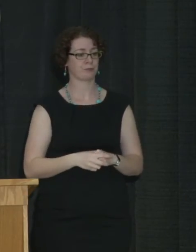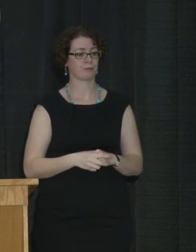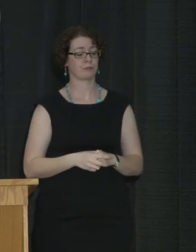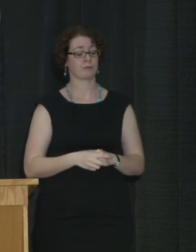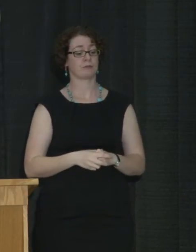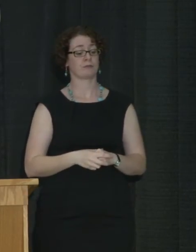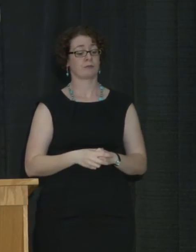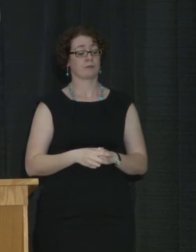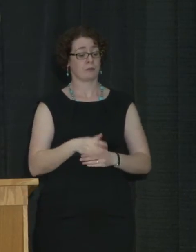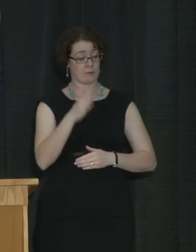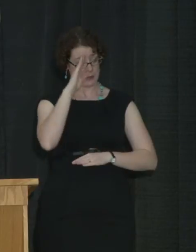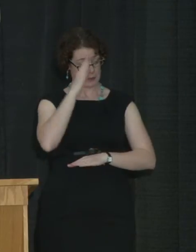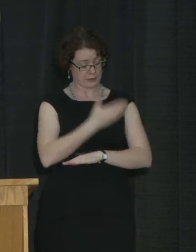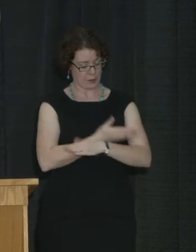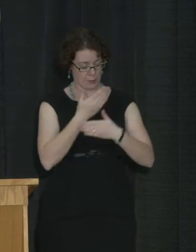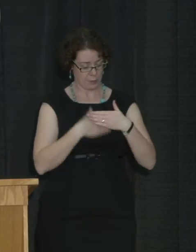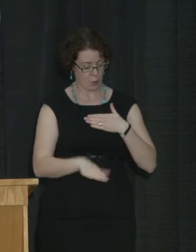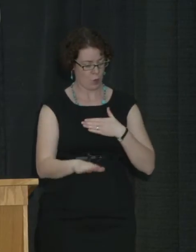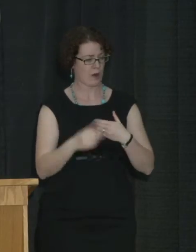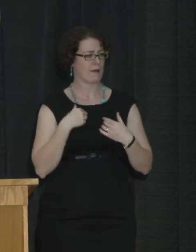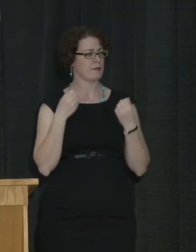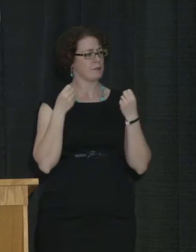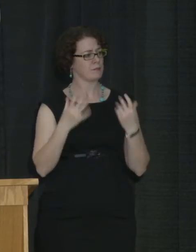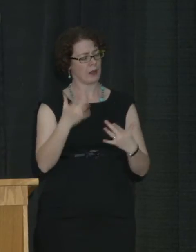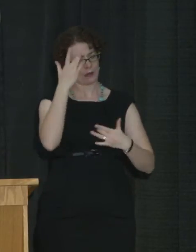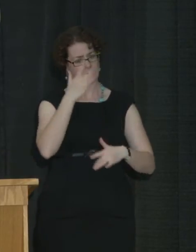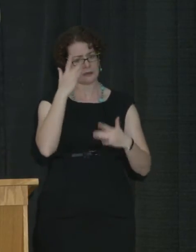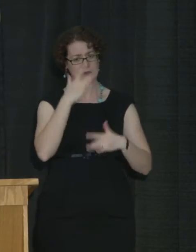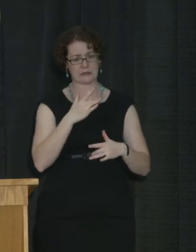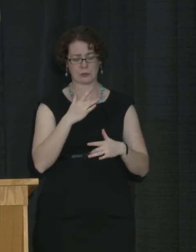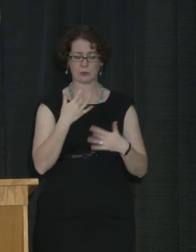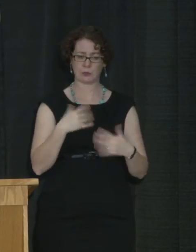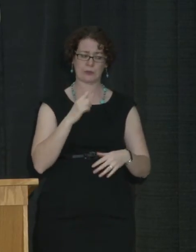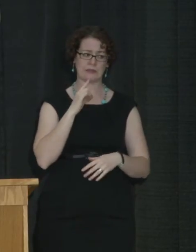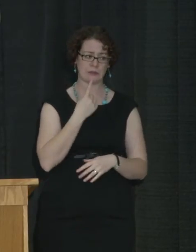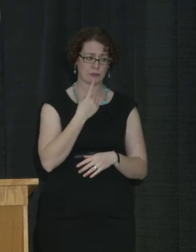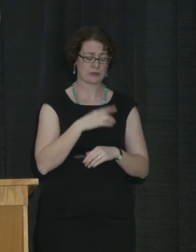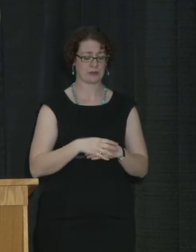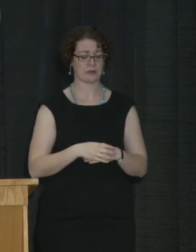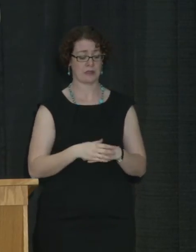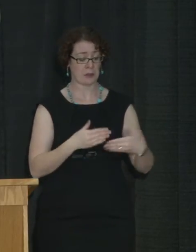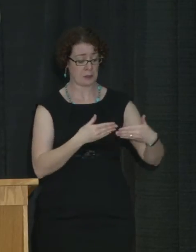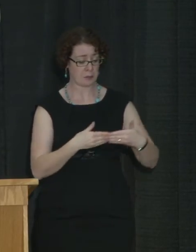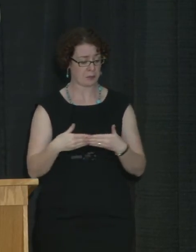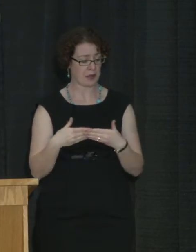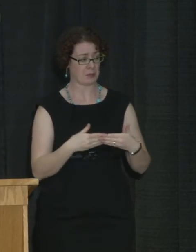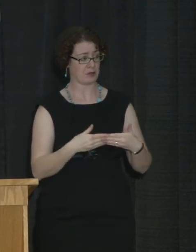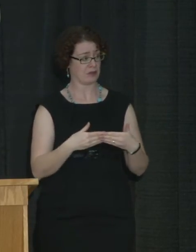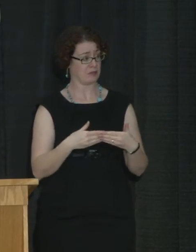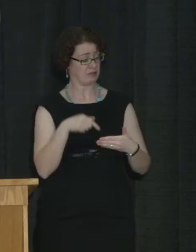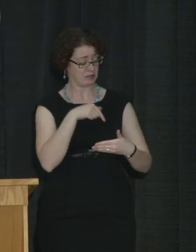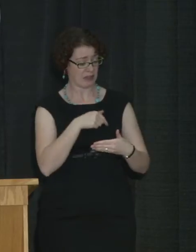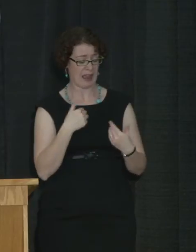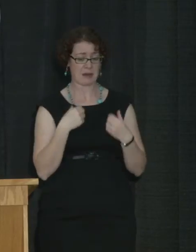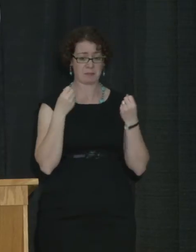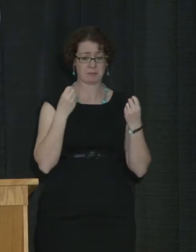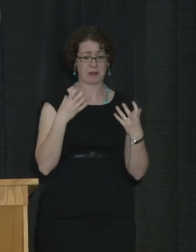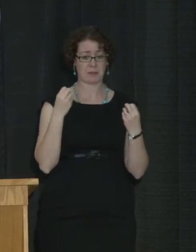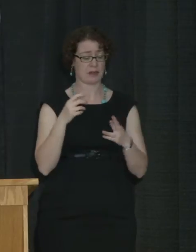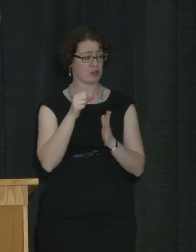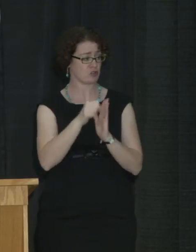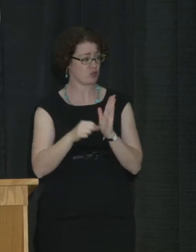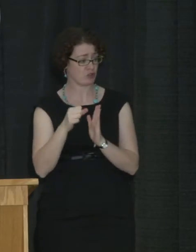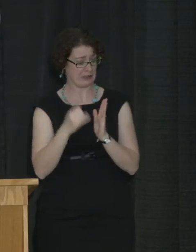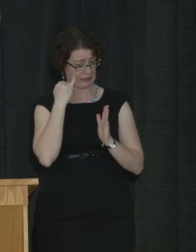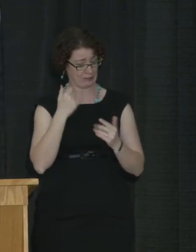Then her son was born with a life-threatening condition. As an infant, he faced literally dozens of surgeries if he was